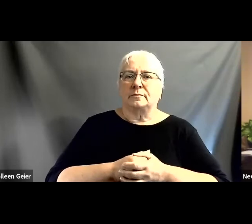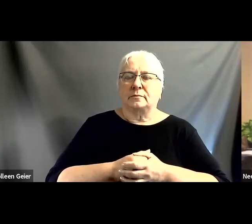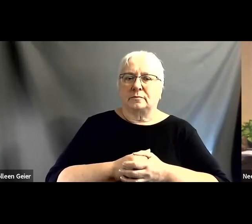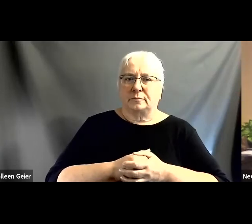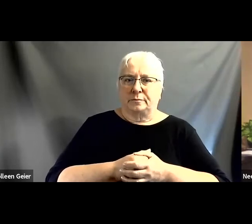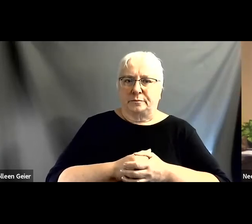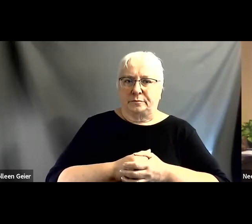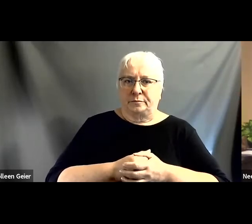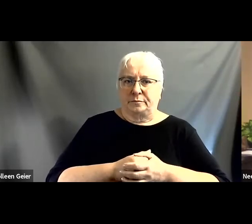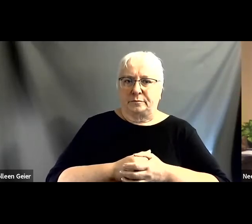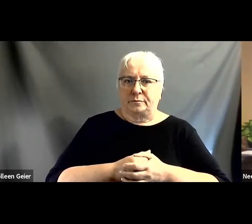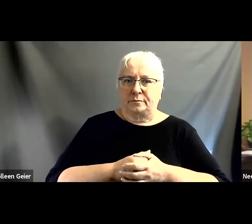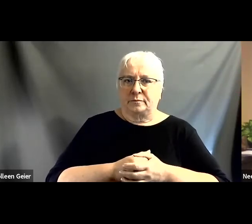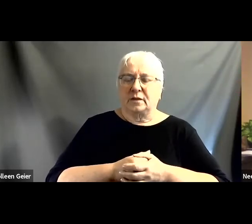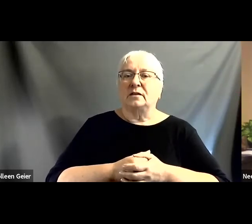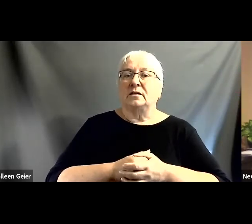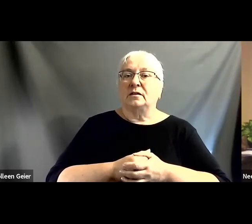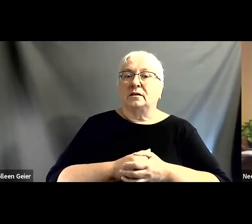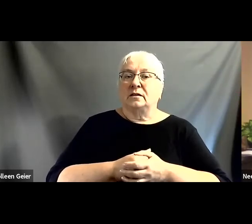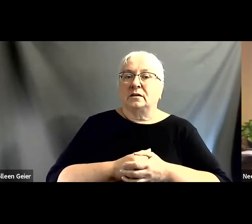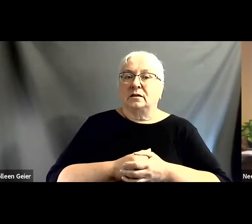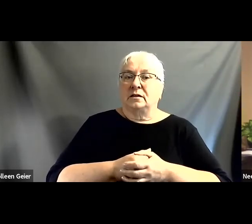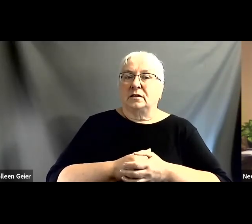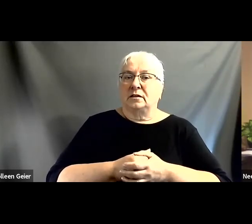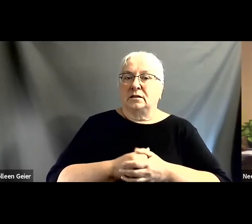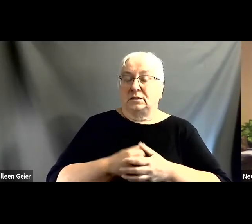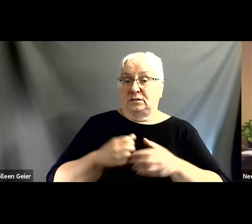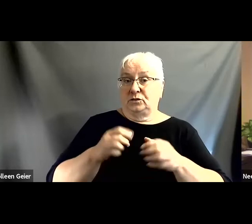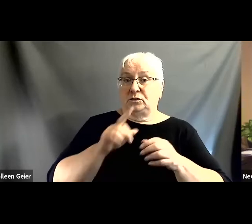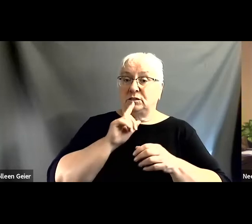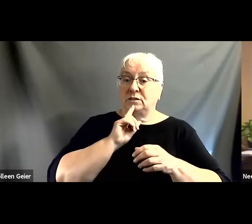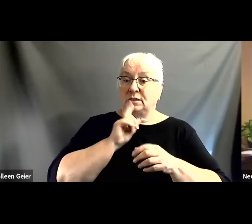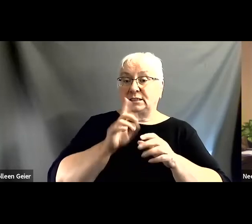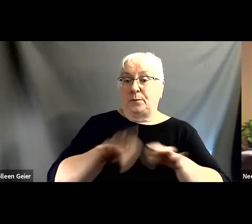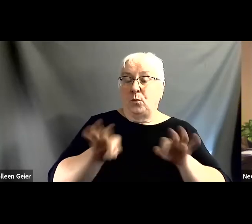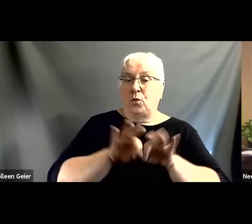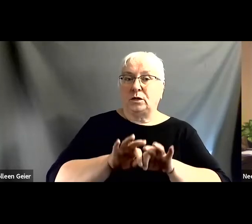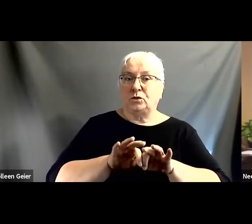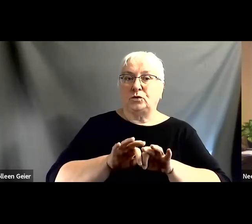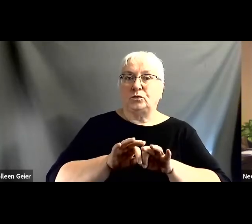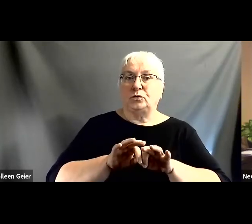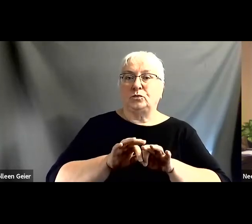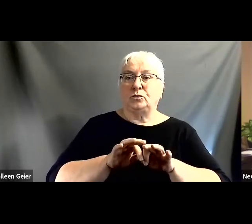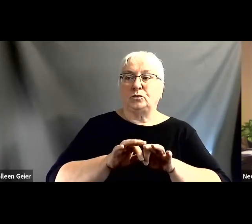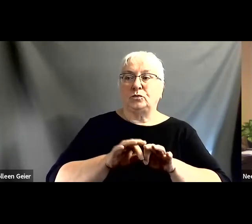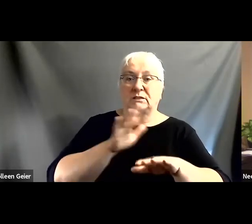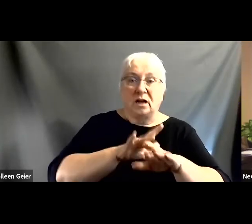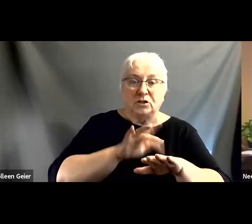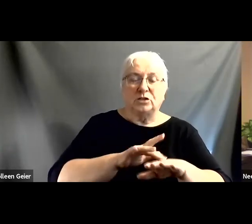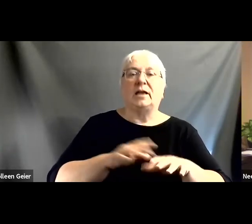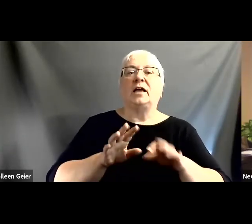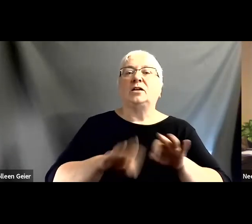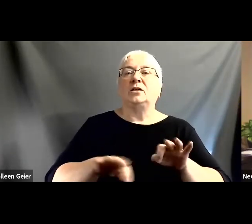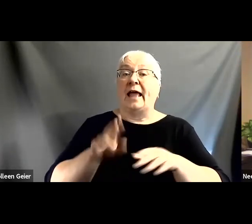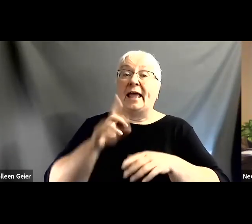that the touch, but more than touch, the hearing is used as a very compensatory